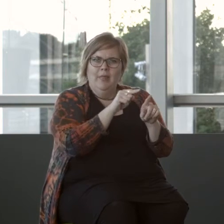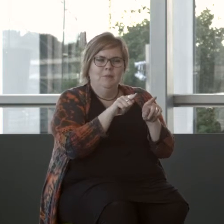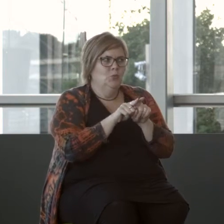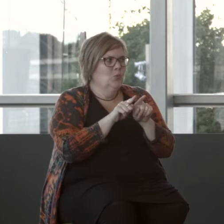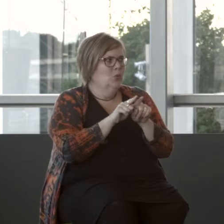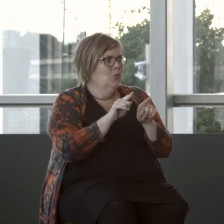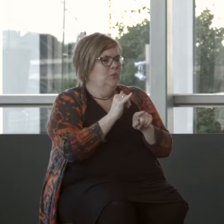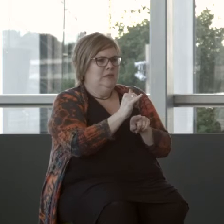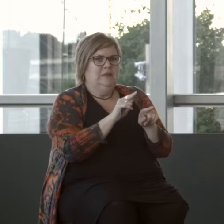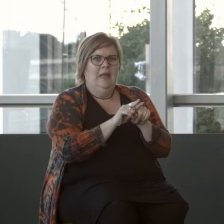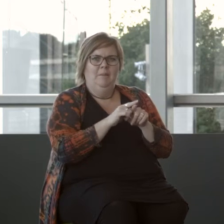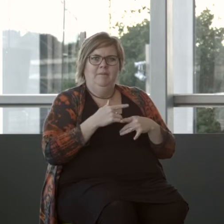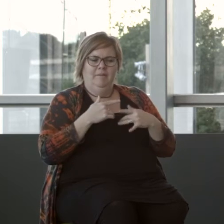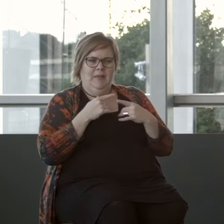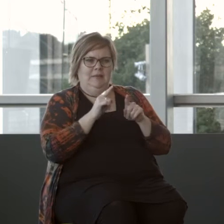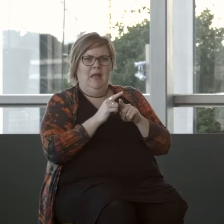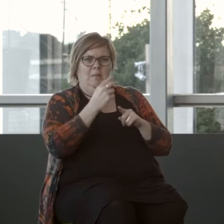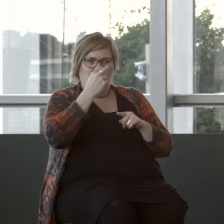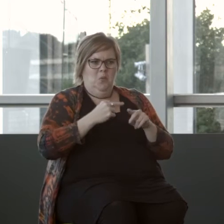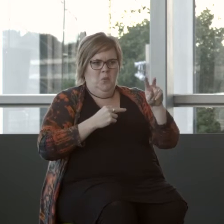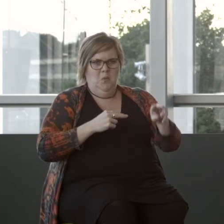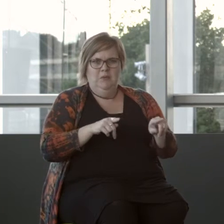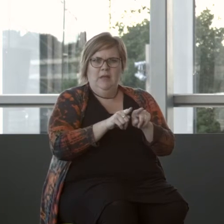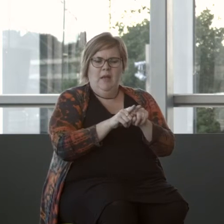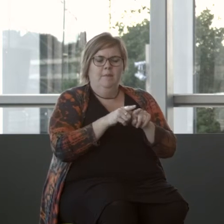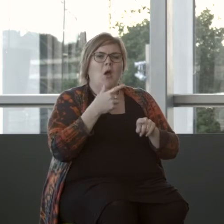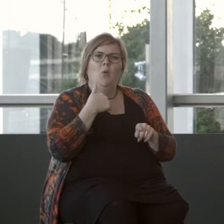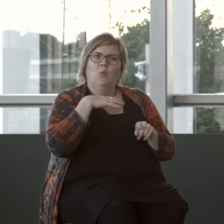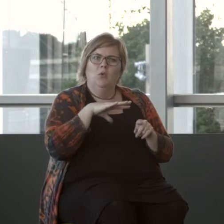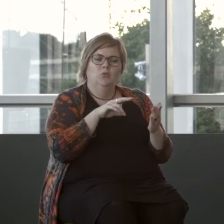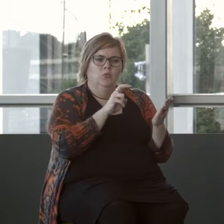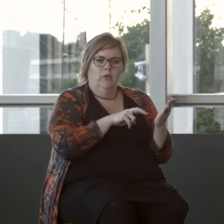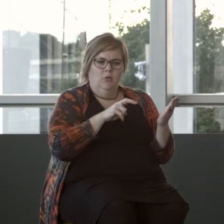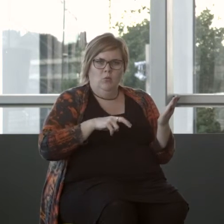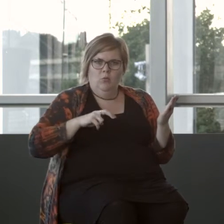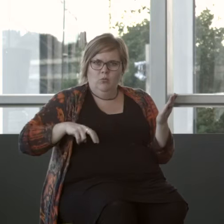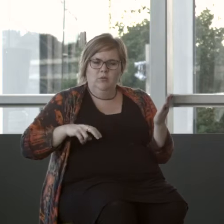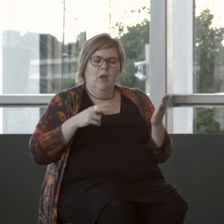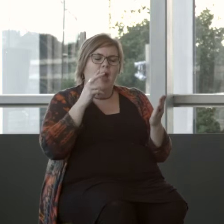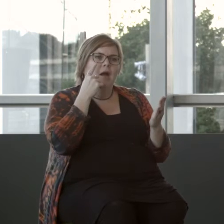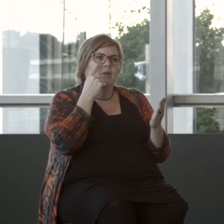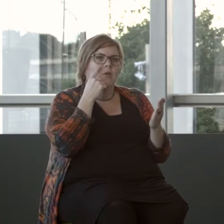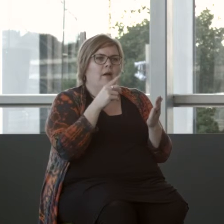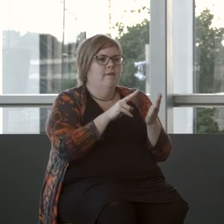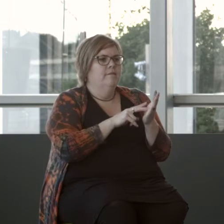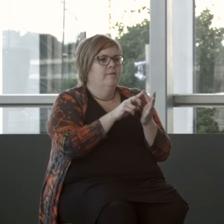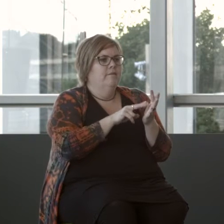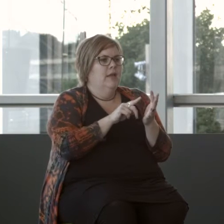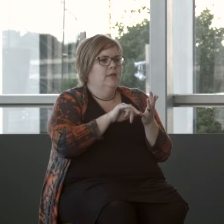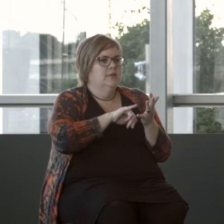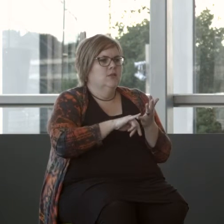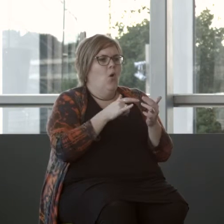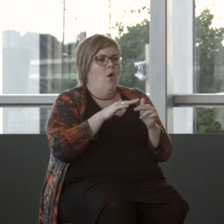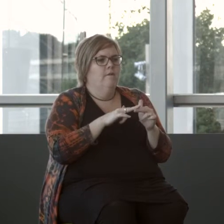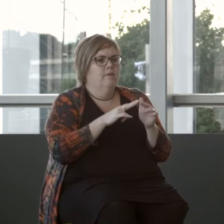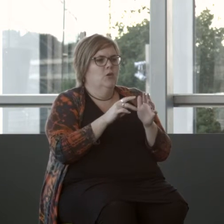to record that experience. And I was looking at, I ended up looking at the Venus of Willendorf statuettes. I don't know if